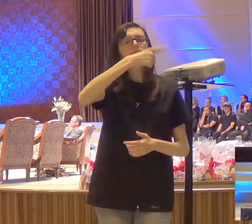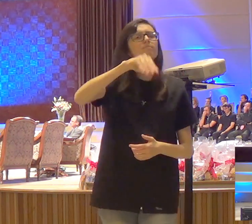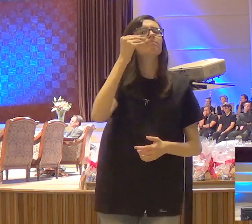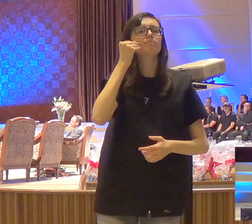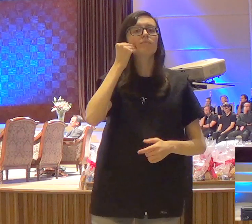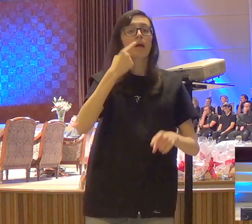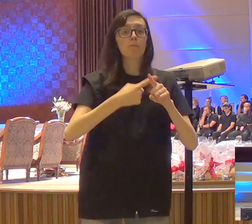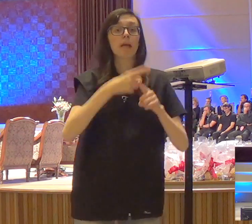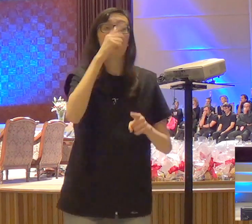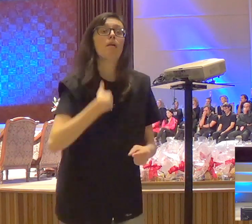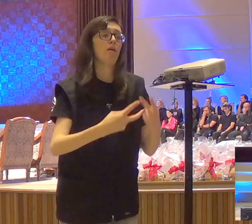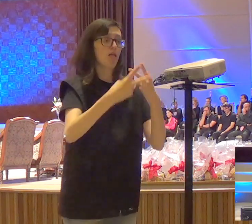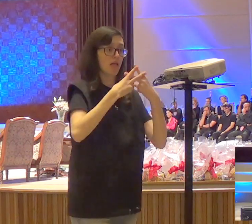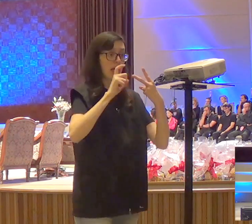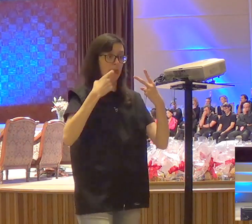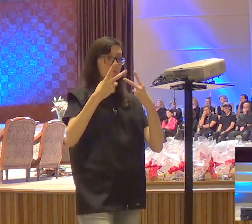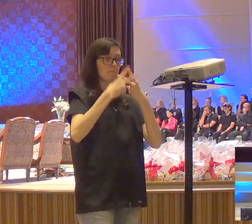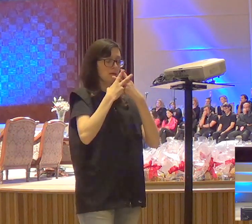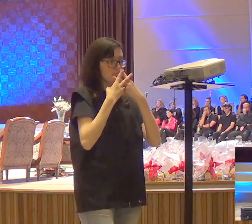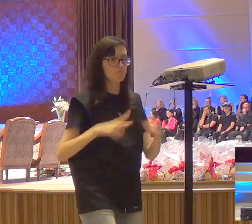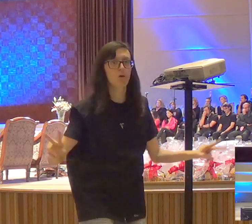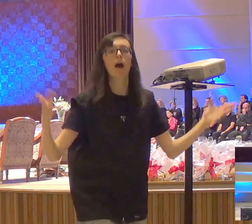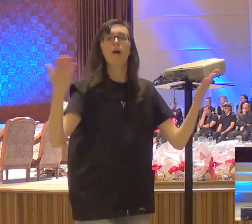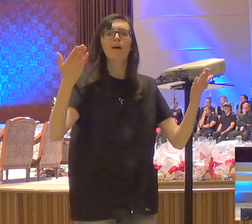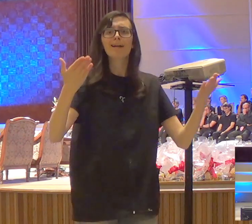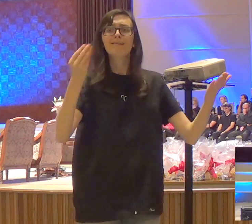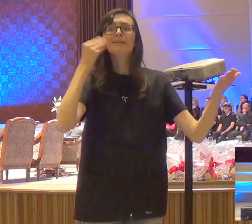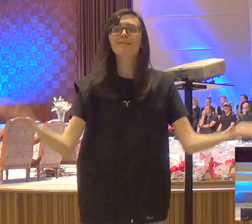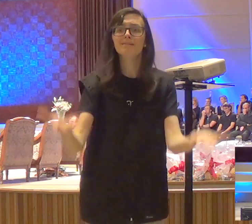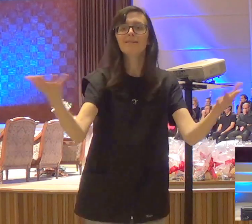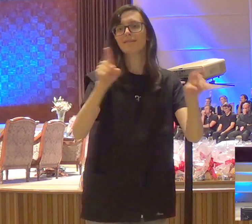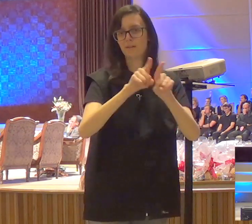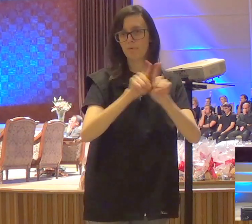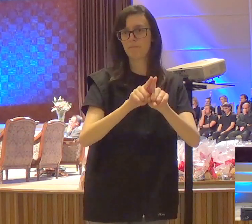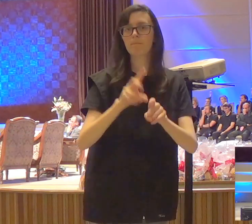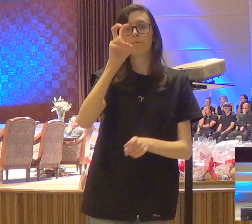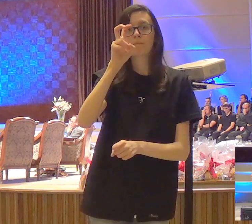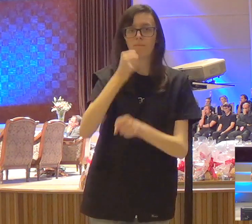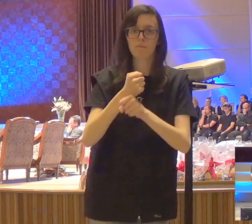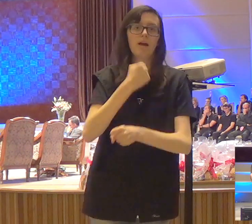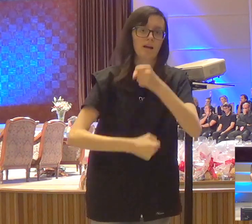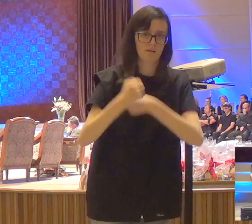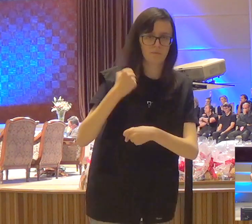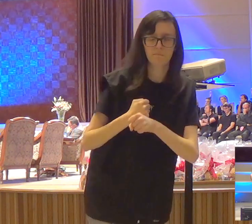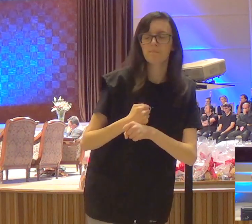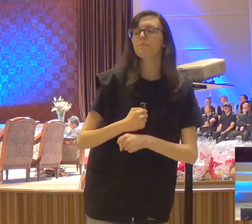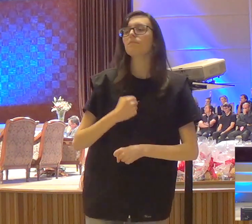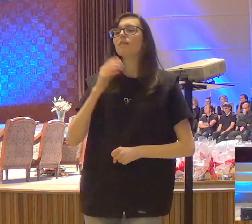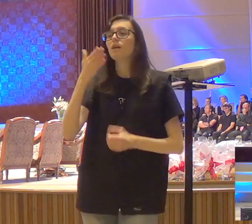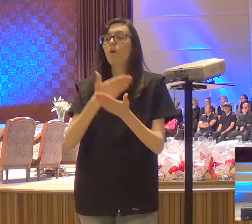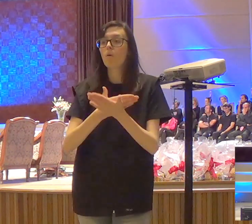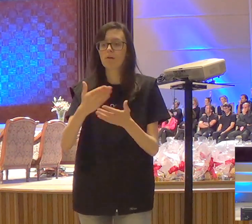chance a outras pessoas. 5 years ago, 5 anos atrás, I started my second organization. Ela iniciou a